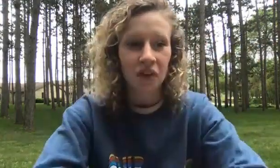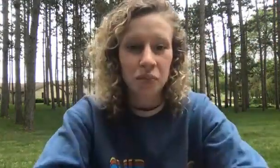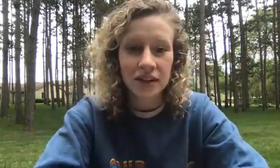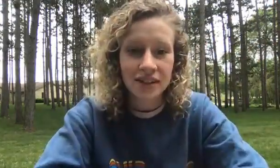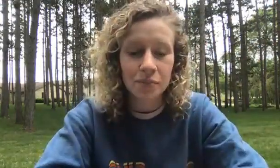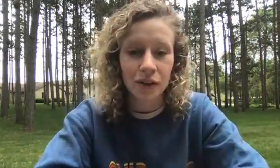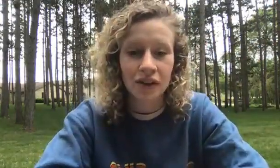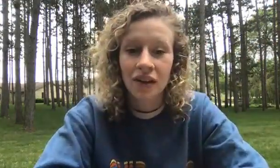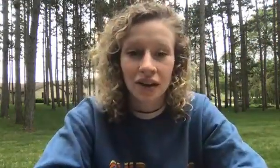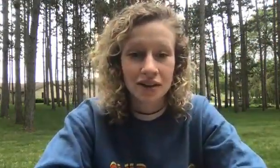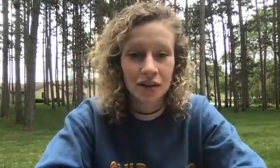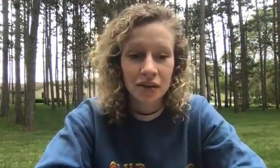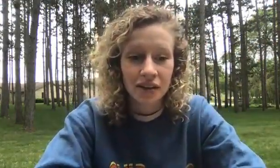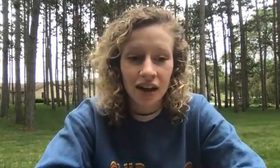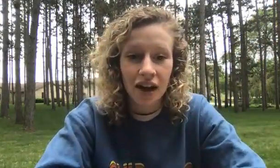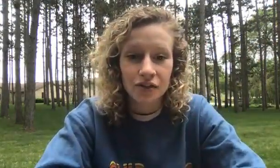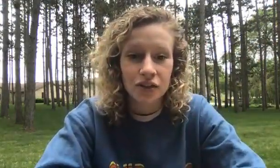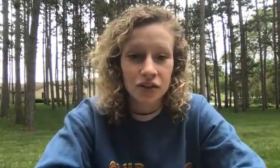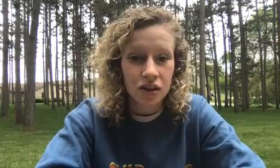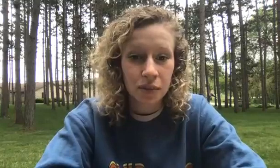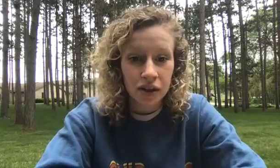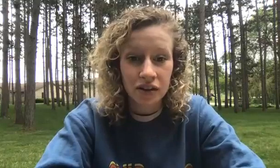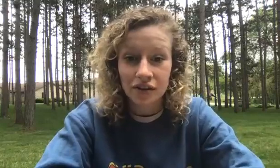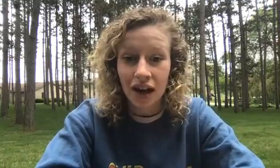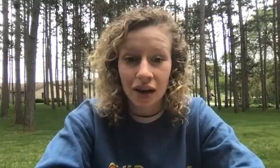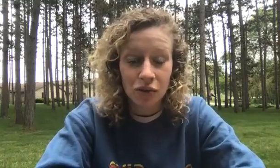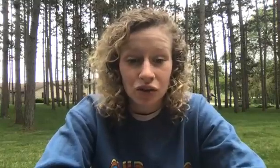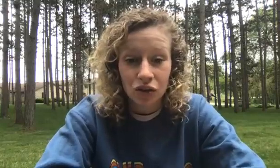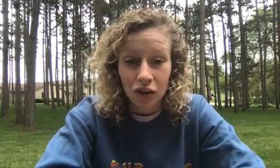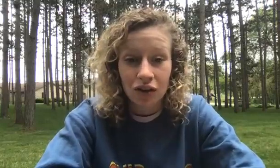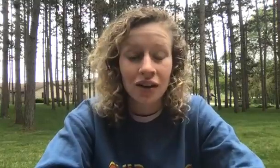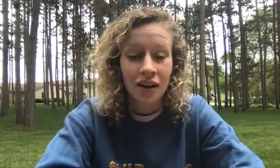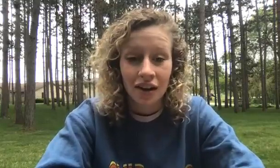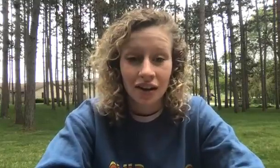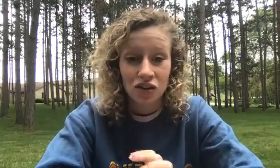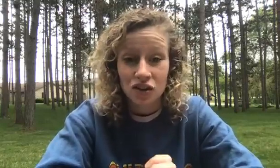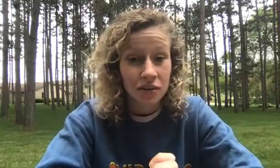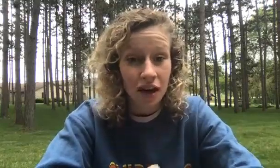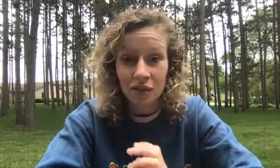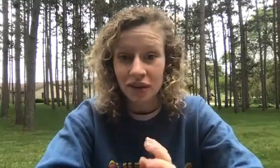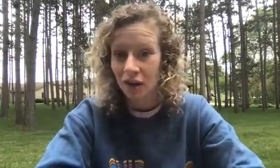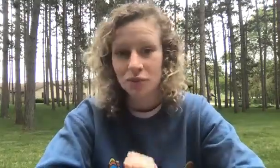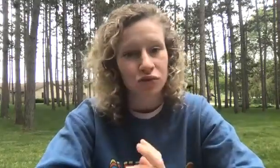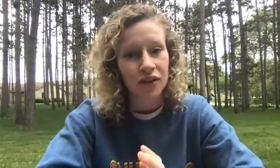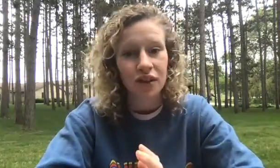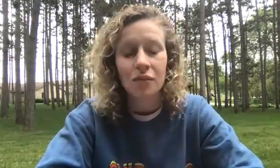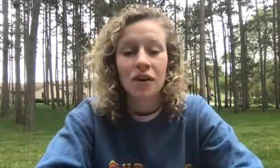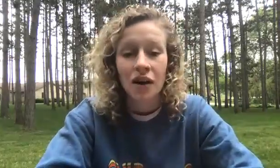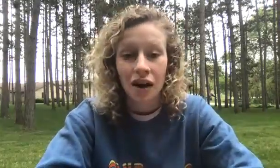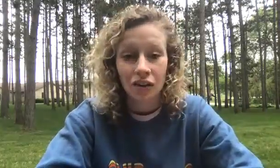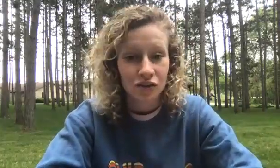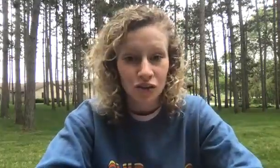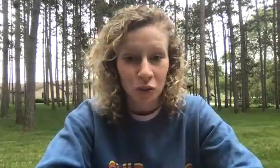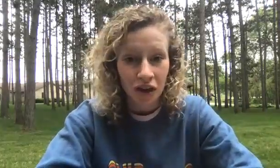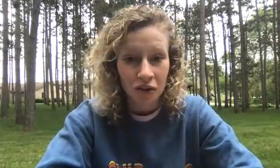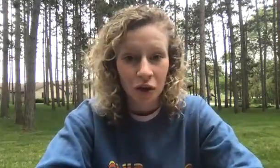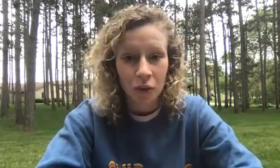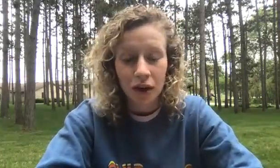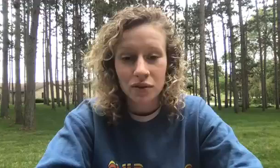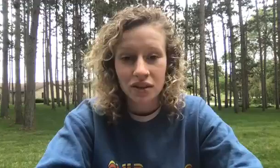Pretty simple. And it's something that after a period of time you can learn, and it just kind of becomes a rhythm. I learned it a while ago when I was in